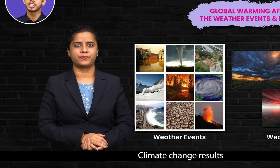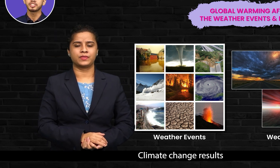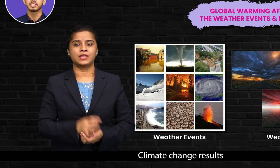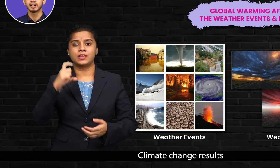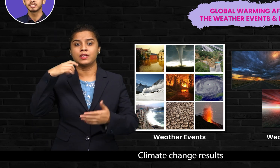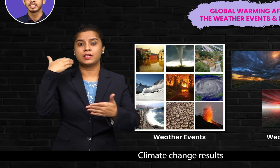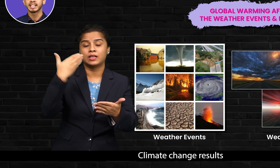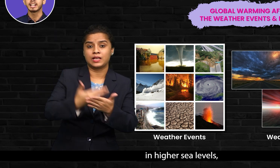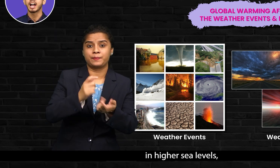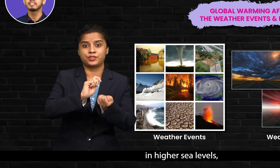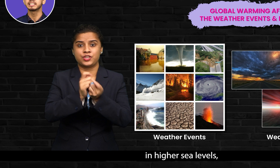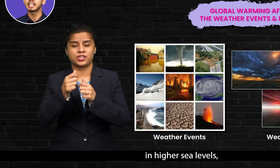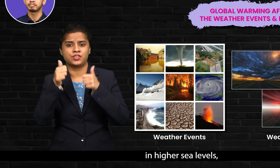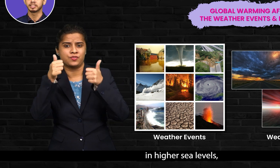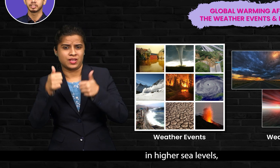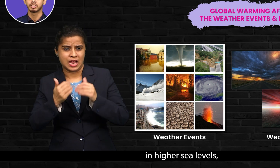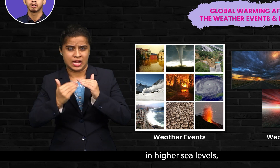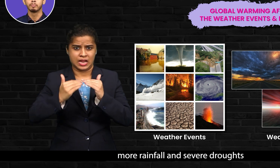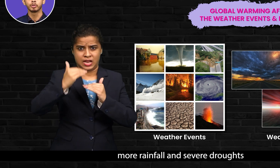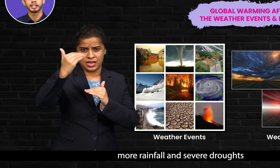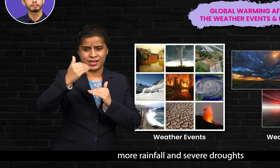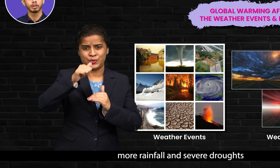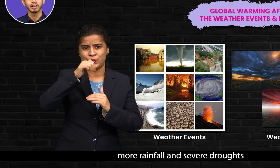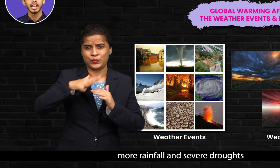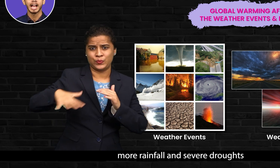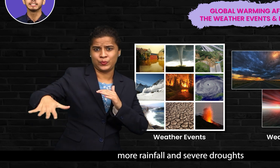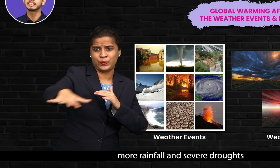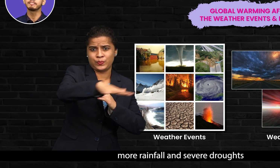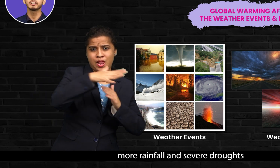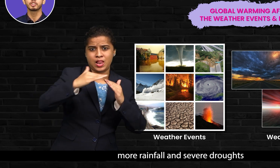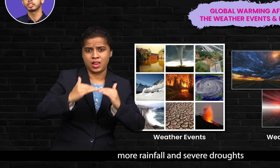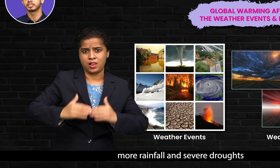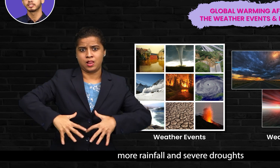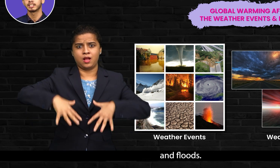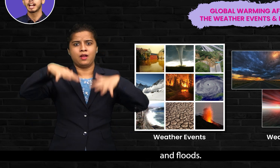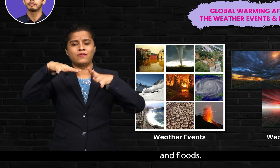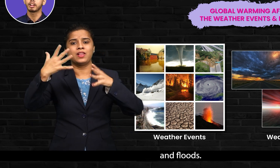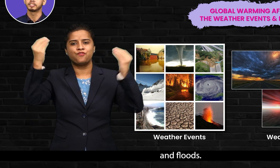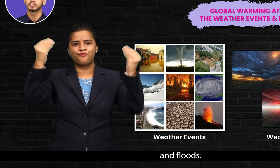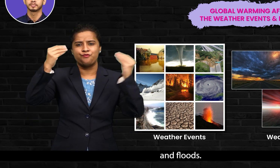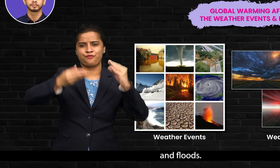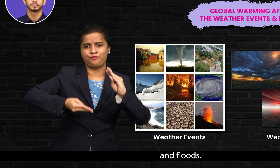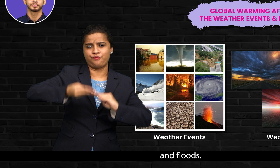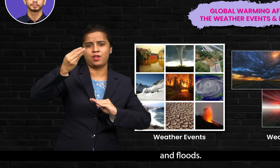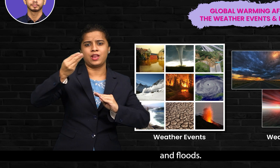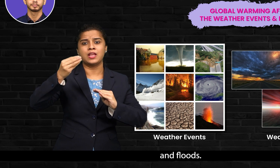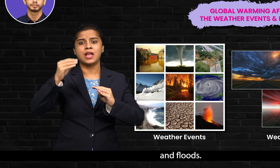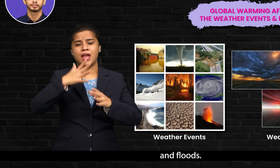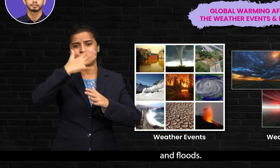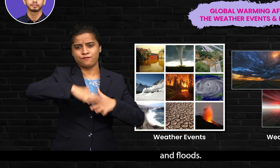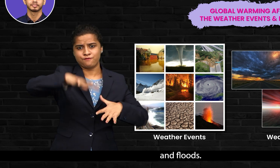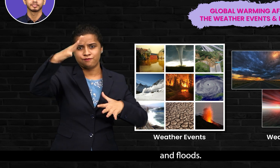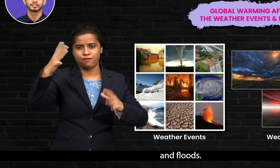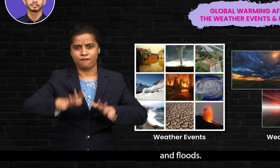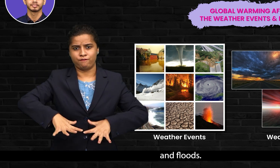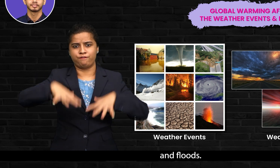Climate change results in higher sea levels, more rainfall, and severe droughts and floods.